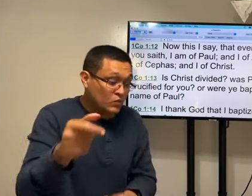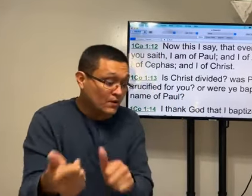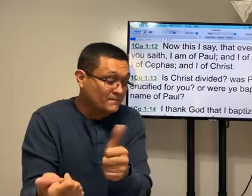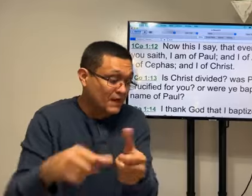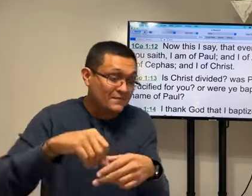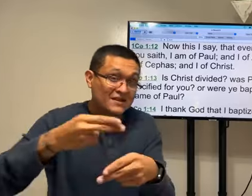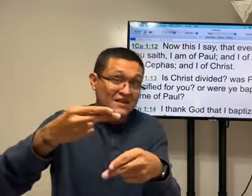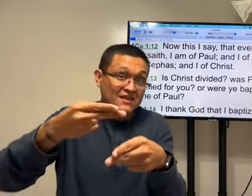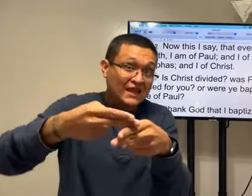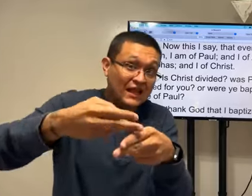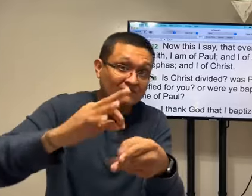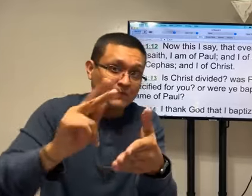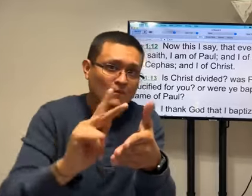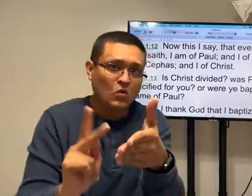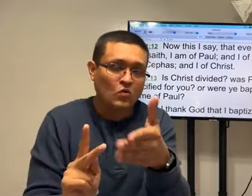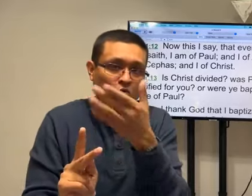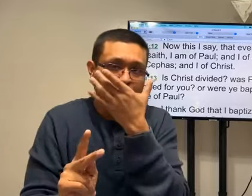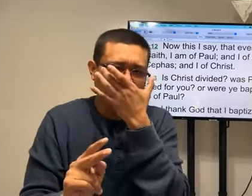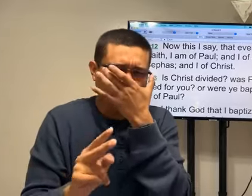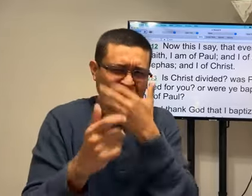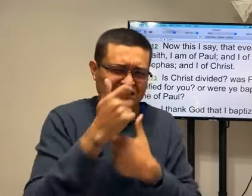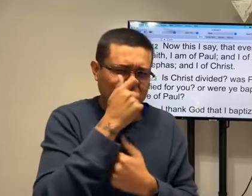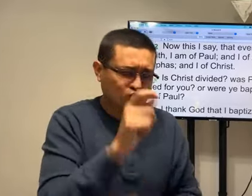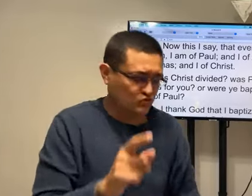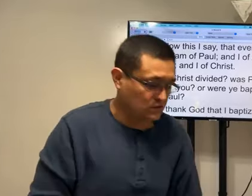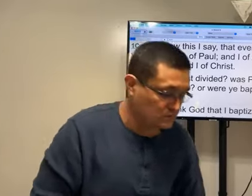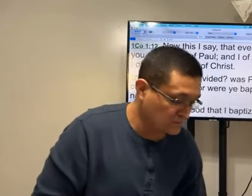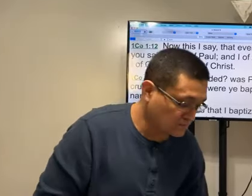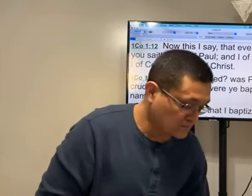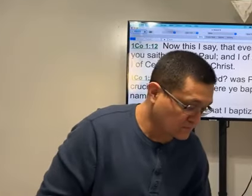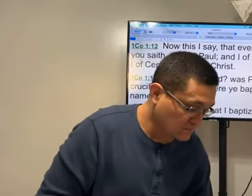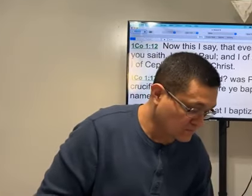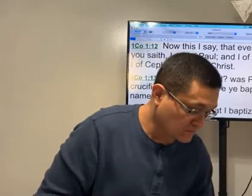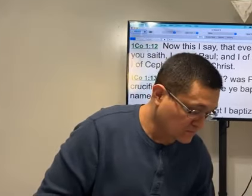Or were you baptized in the name of Paul? It's very interesting.